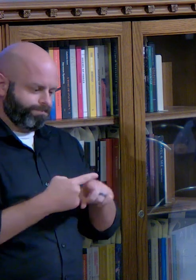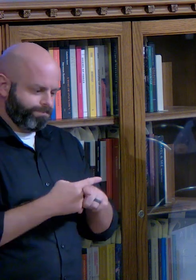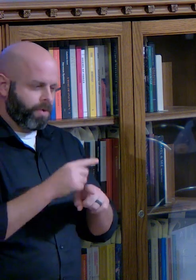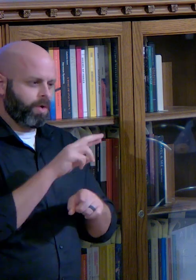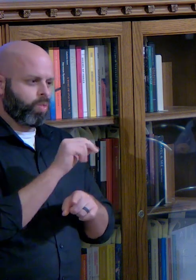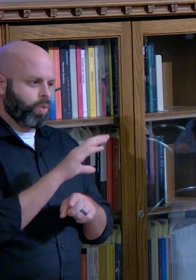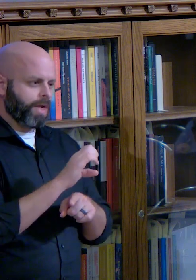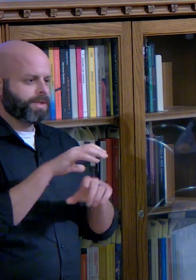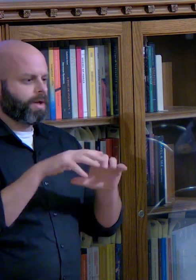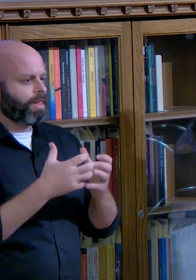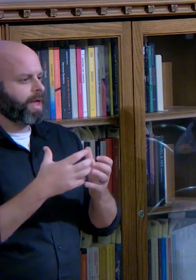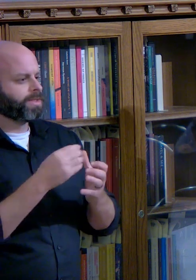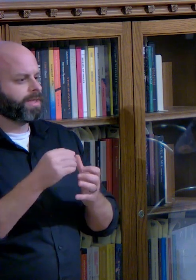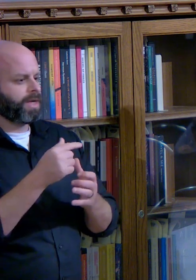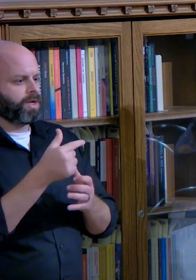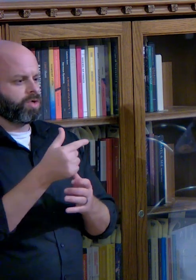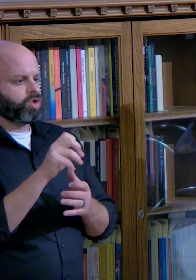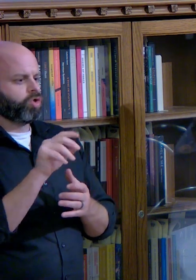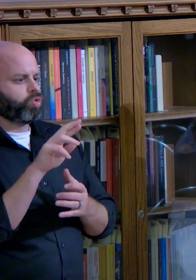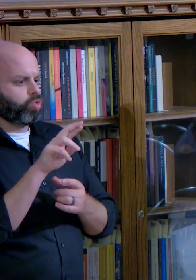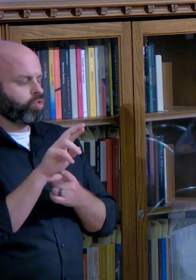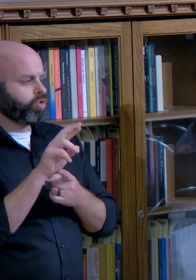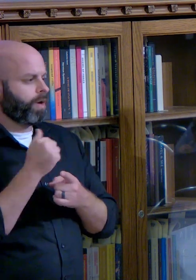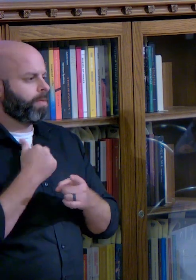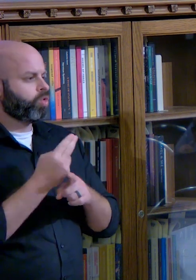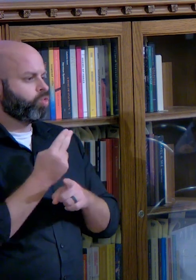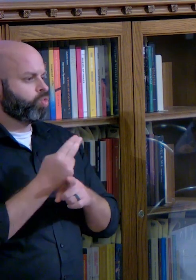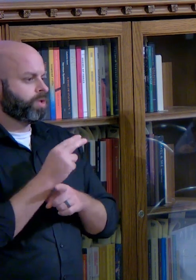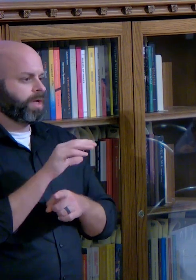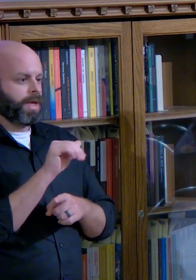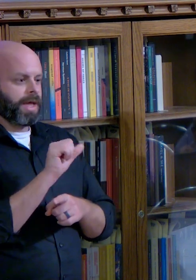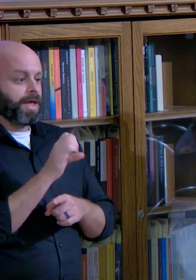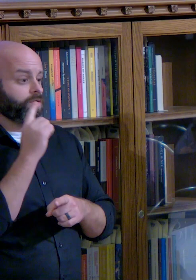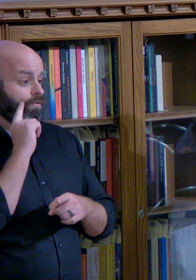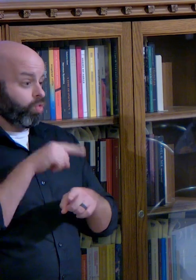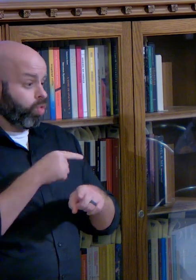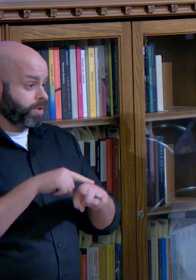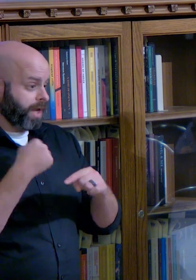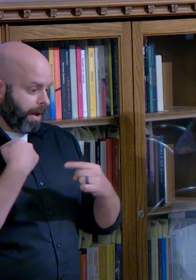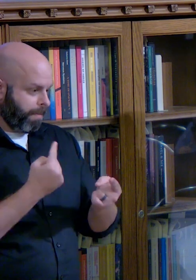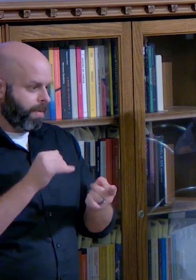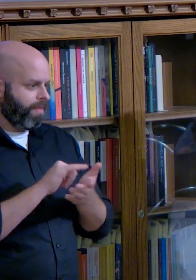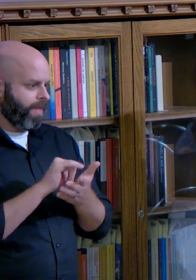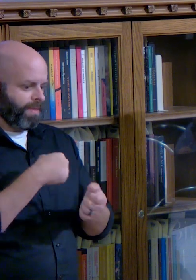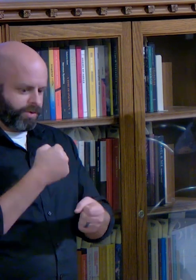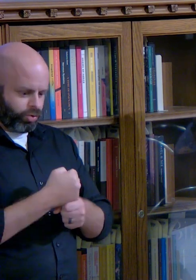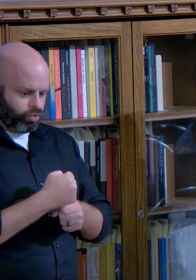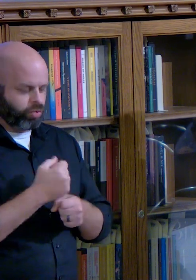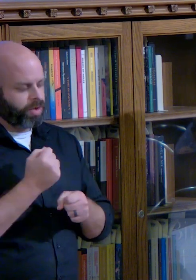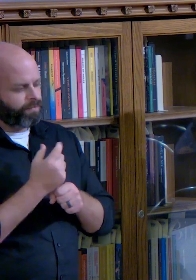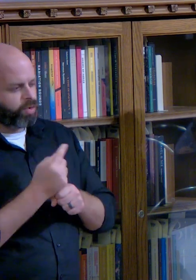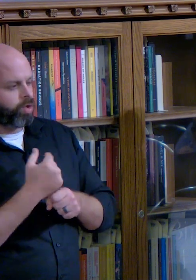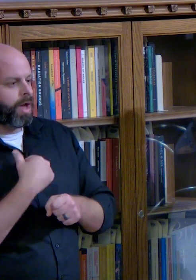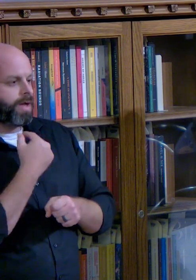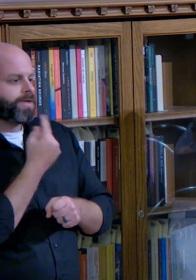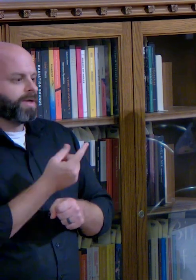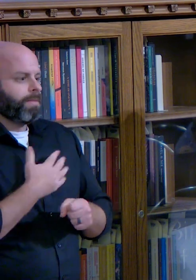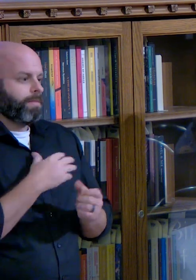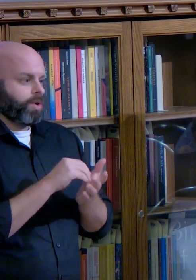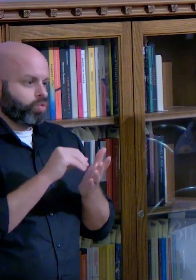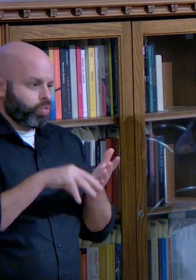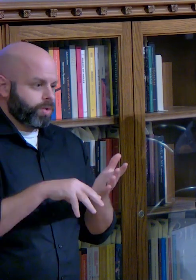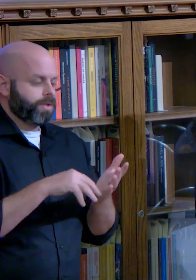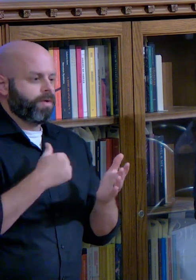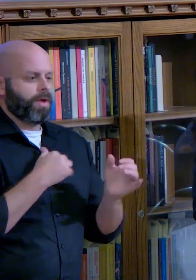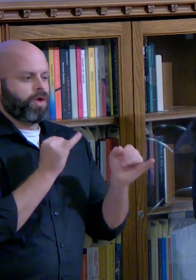gender it's so funny I've been using the case for such a long time that this year when I each year I tell my students to